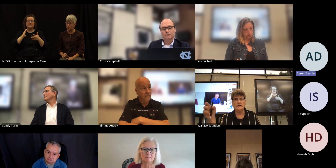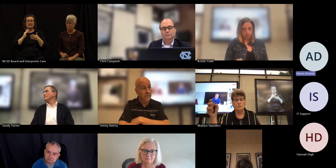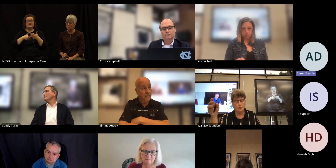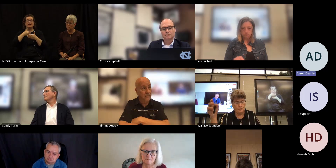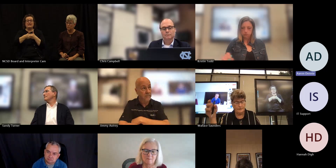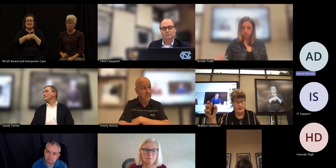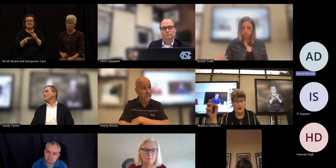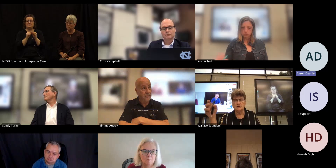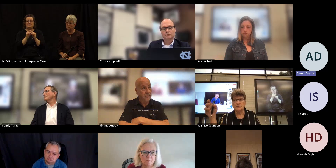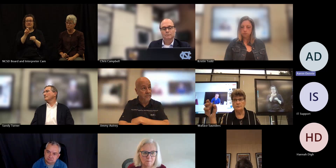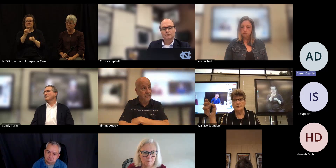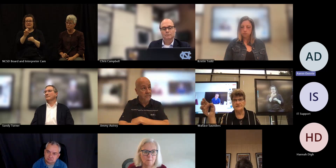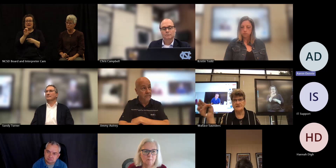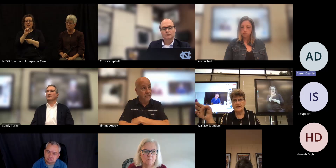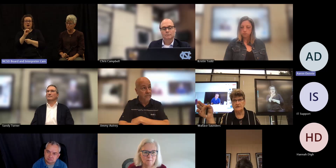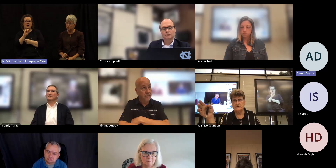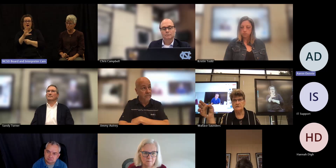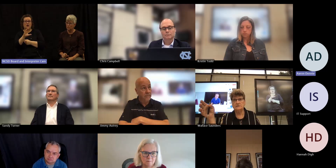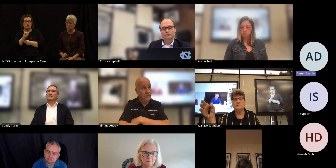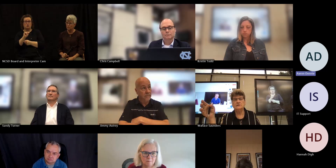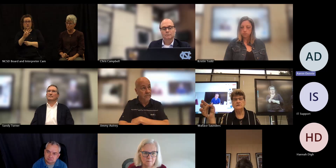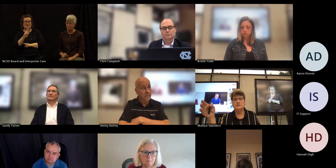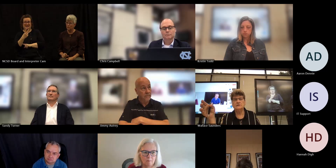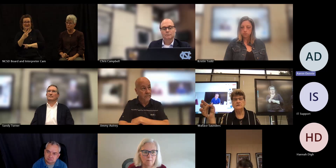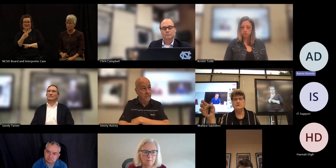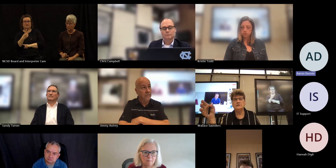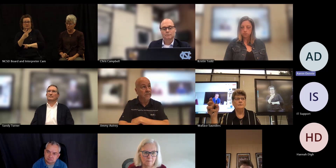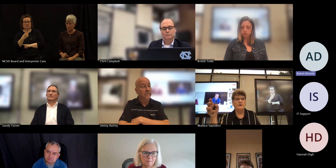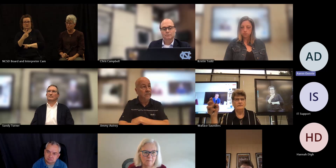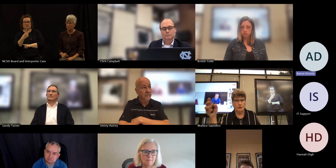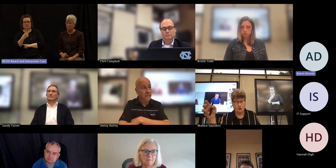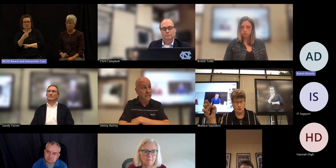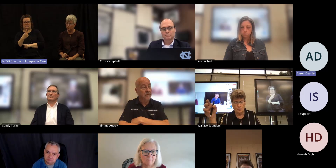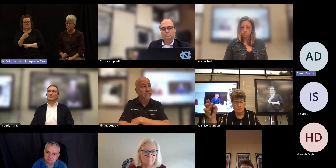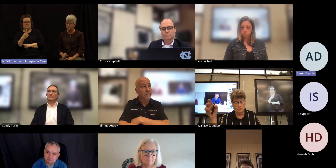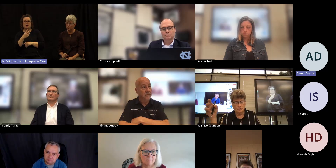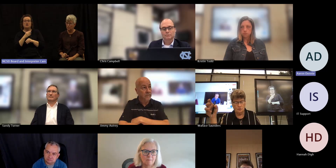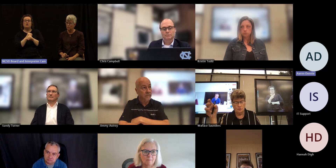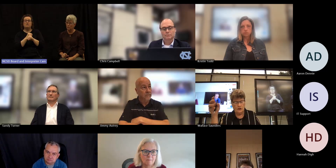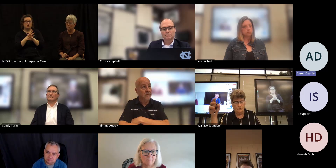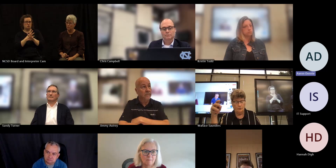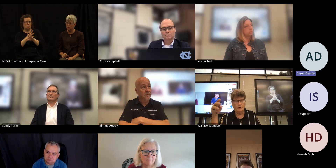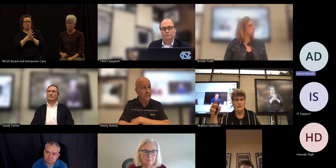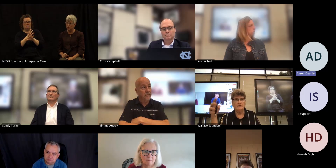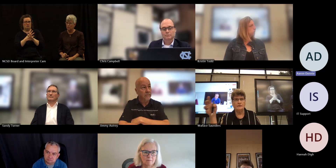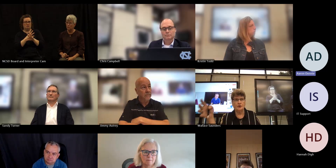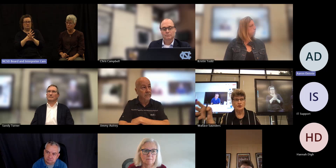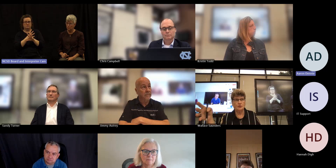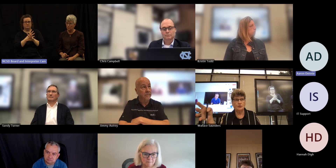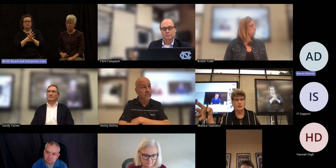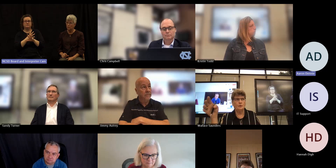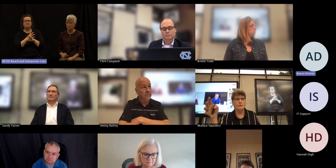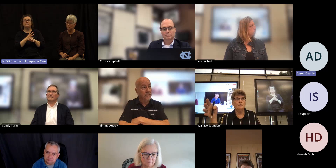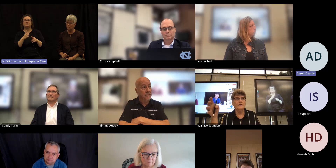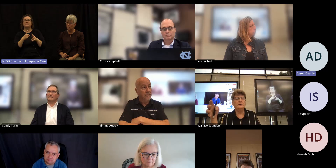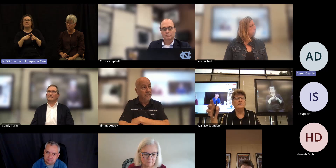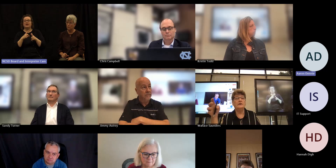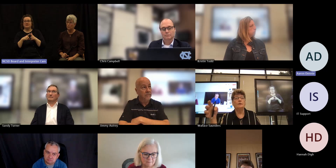meeting date would be October the 2nd, and it would be virtual. And when we meet